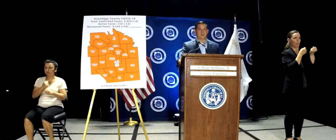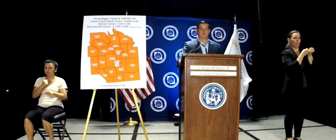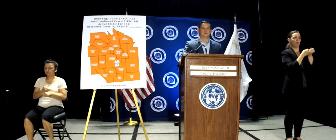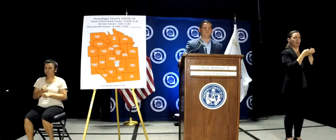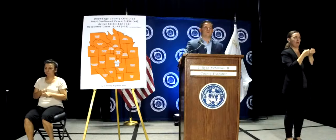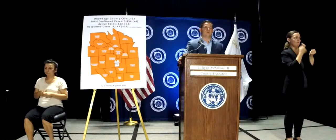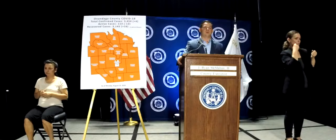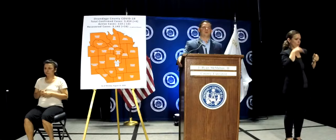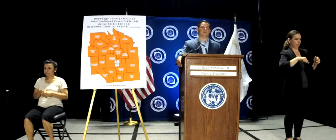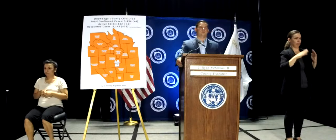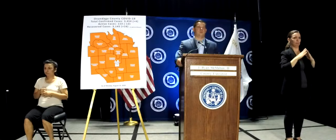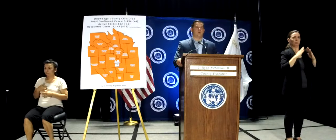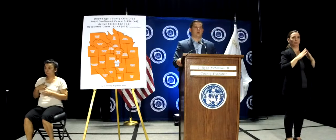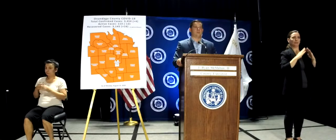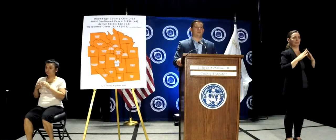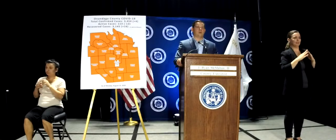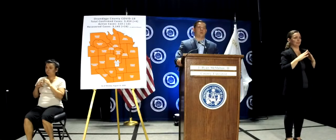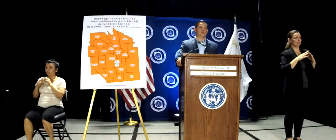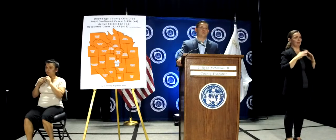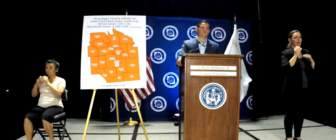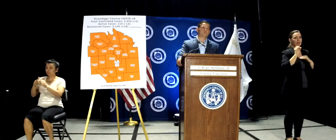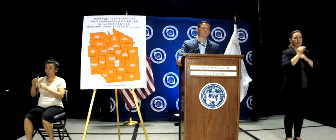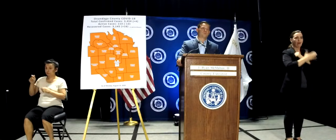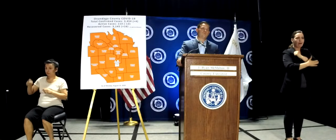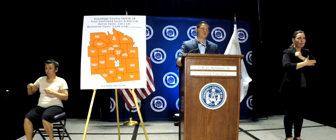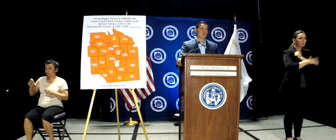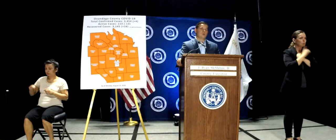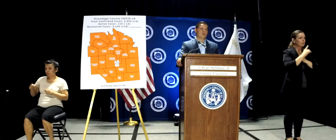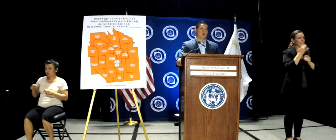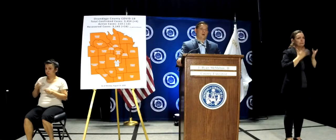we need to deal with this mid-year budget